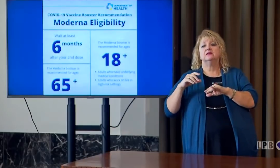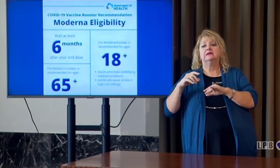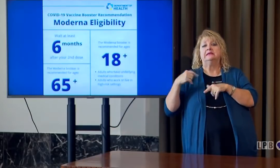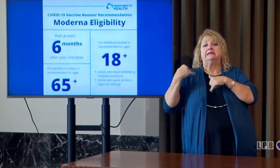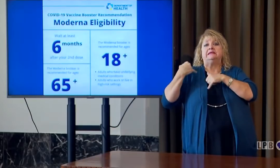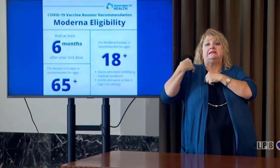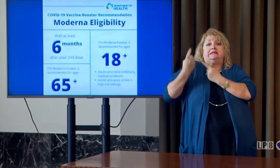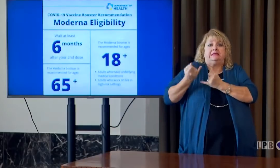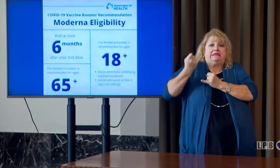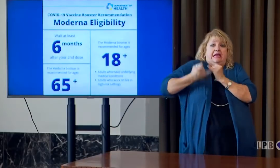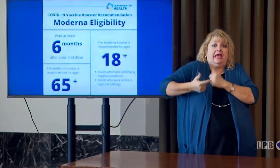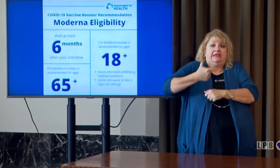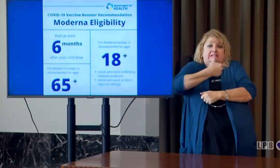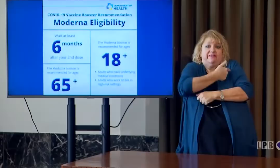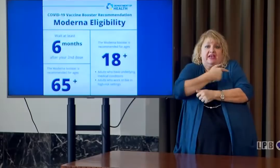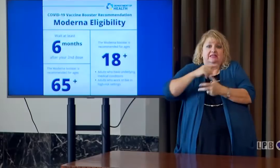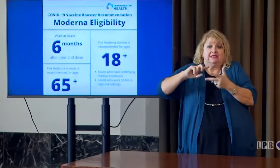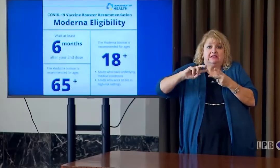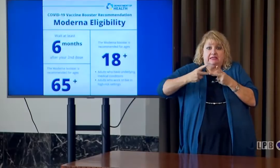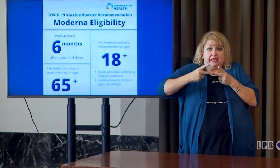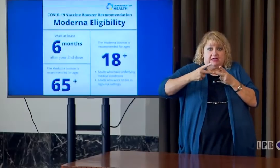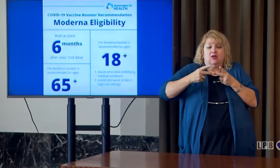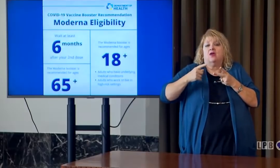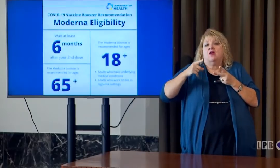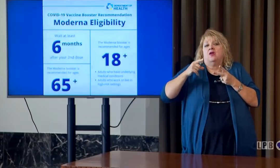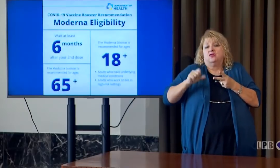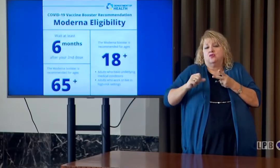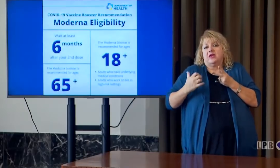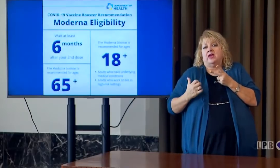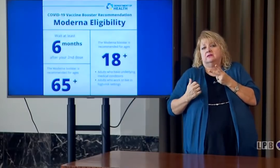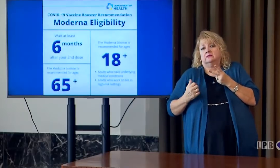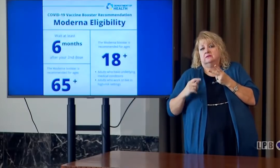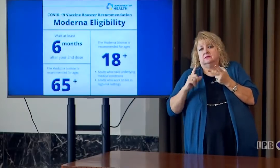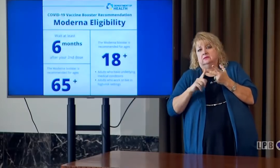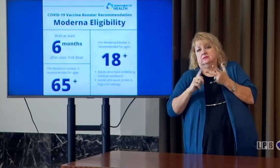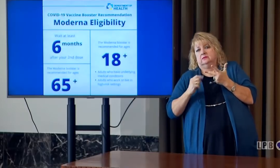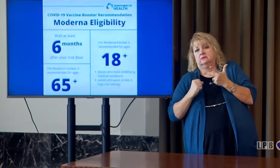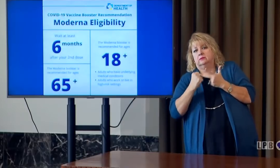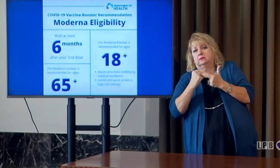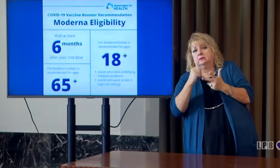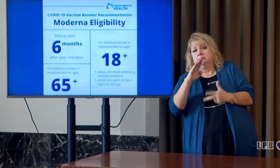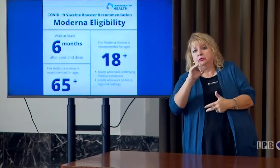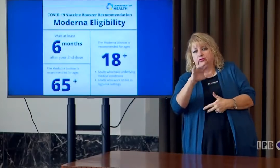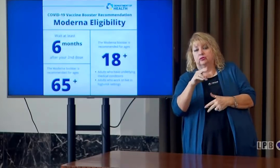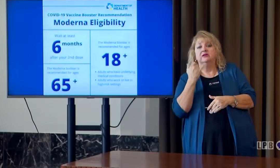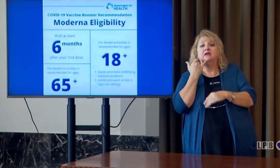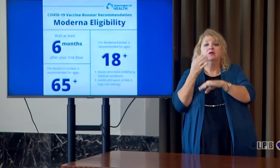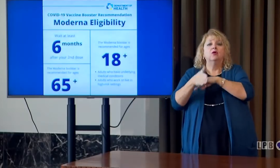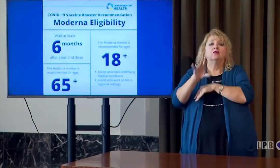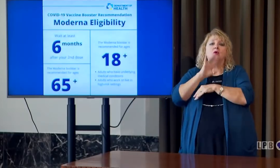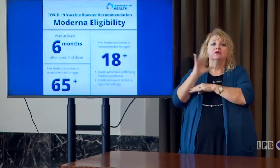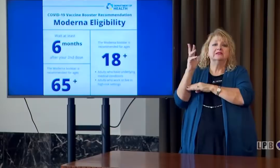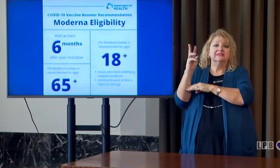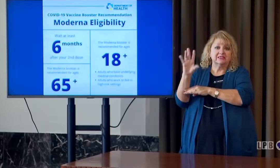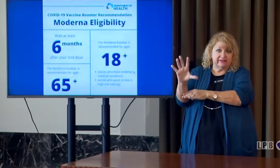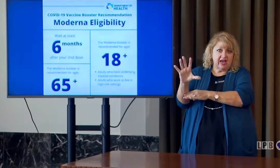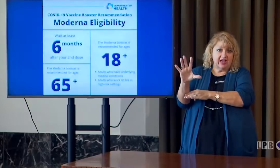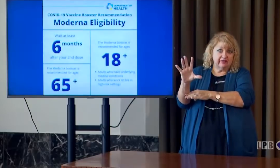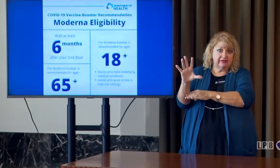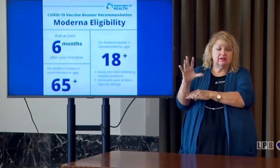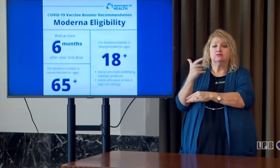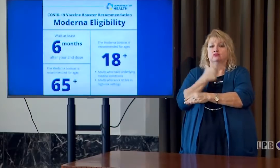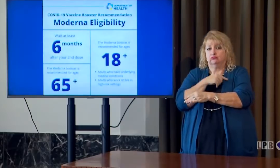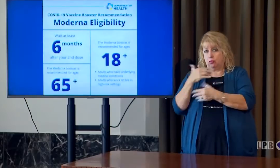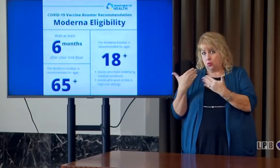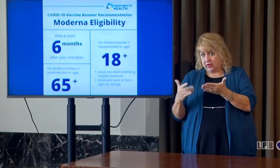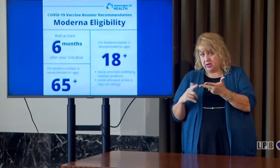from getting that 2nd shot, you're eligible for a booster, number 1, if you're over 65. Number 2, if you're over 18 and you have an underlying